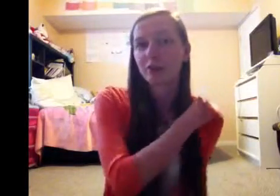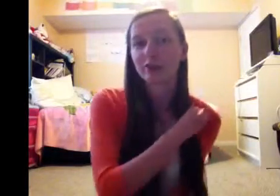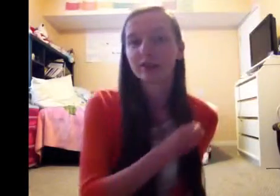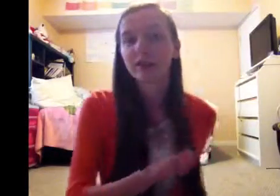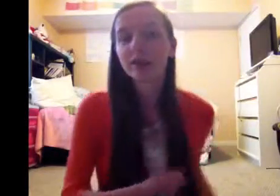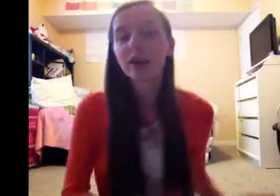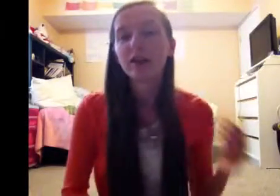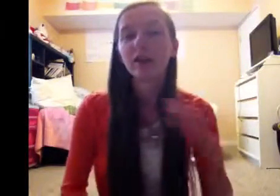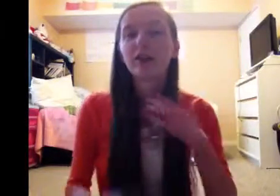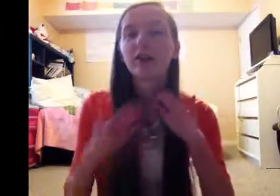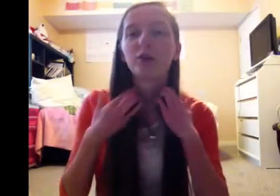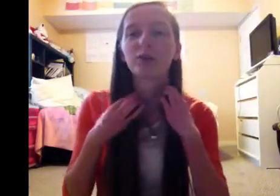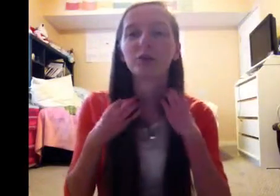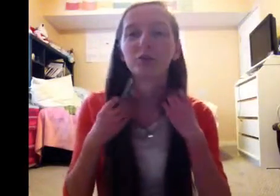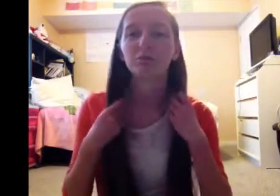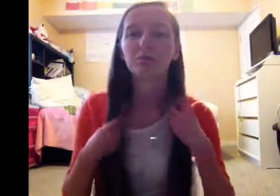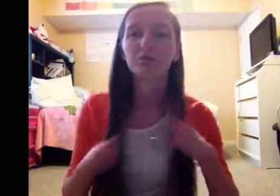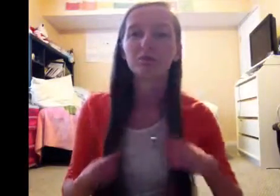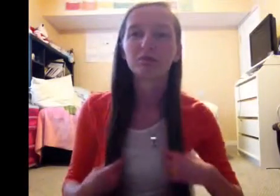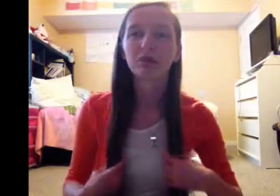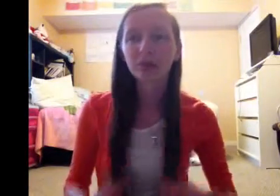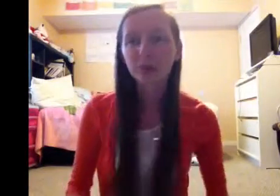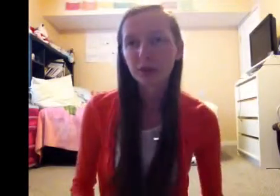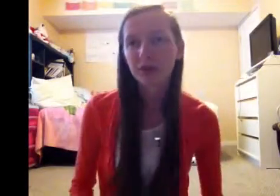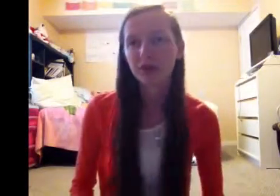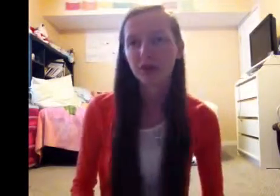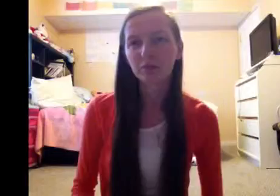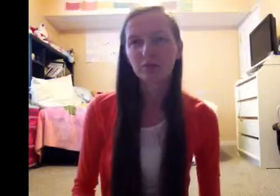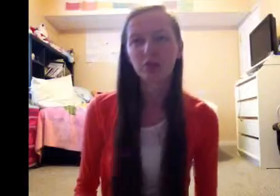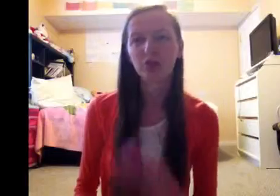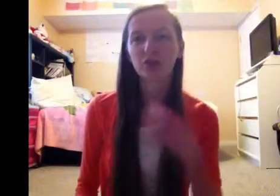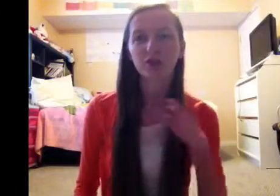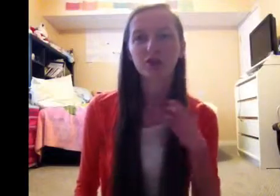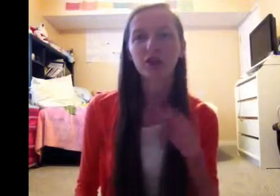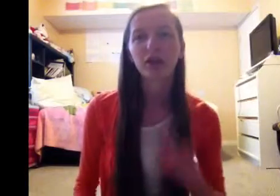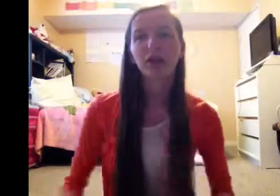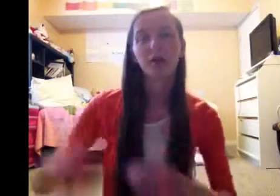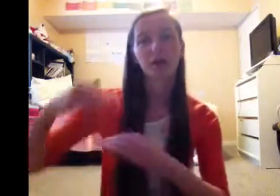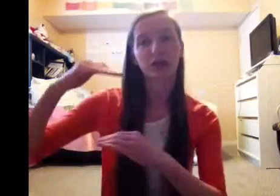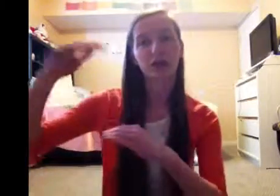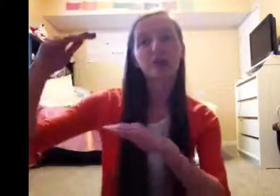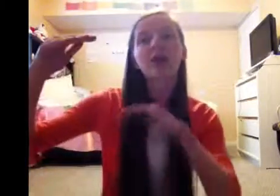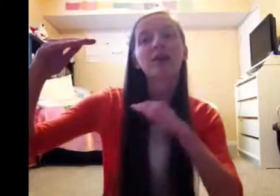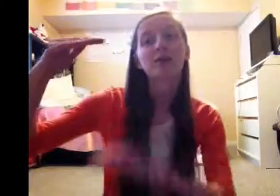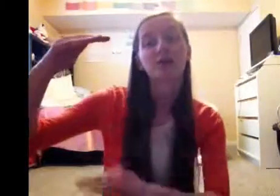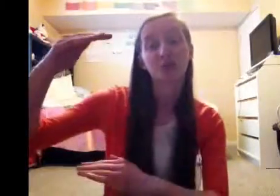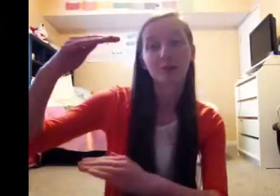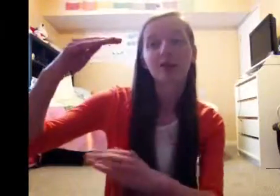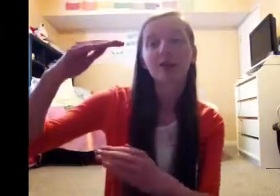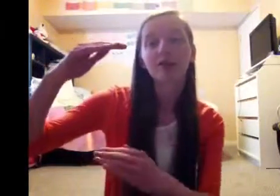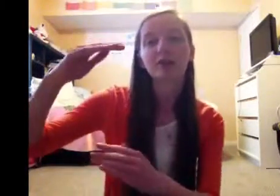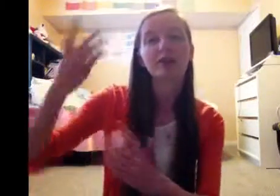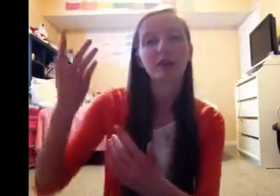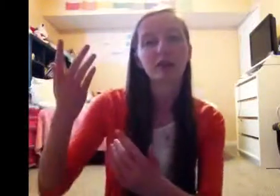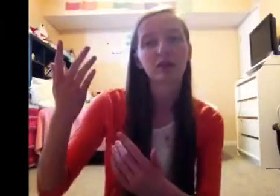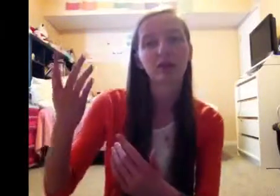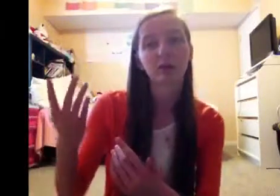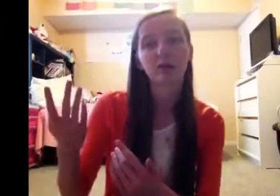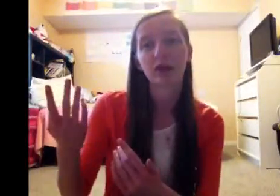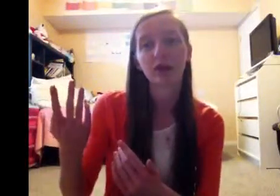fractions. So, I think it's pretty easy. You know how there's, like, a numerator and a denominator? That's basically how you sign it.